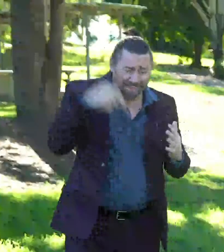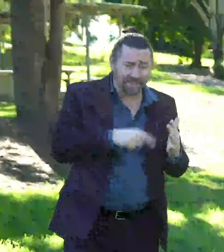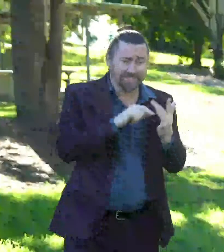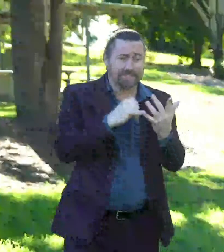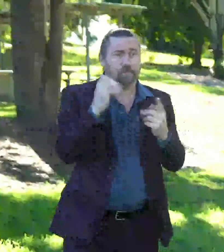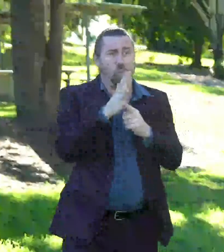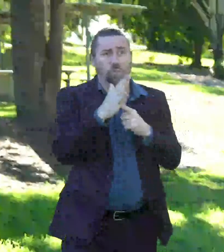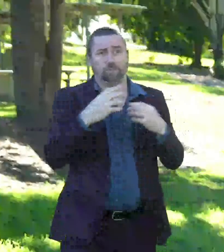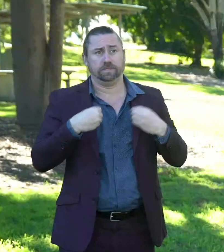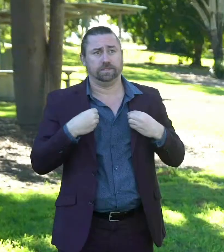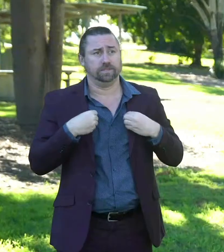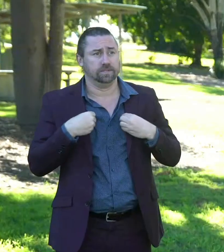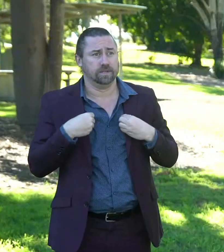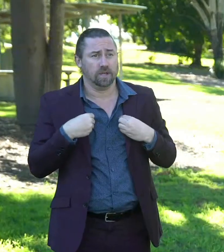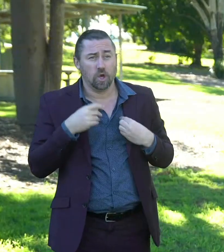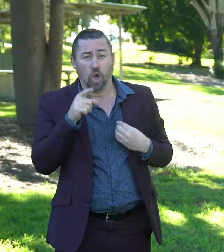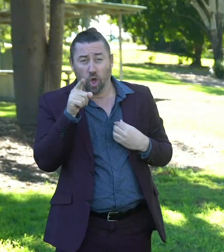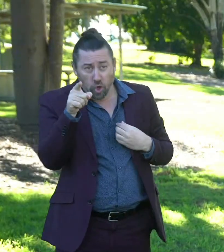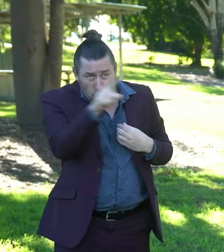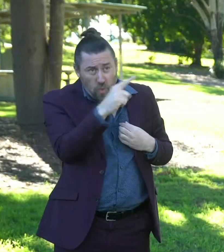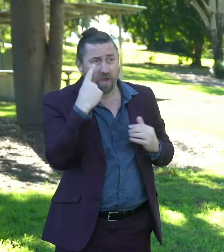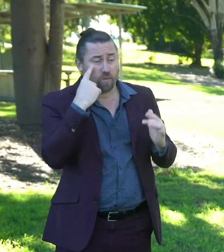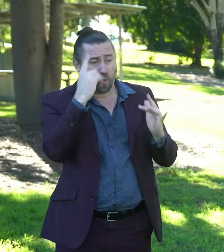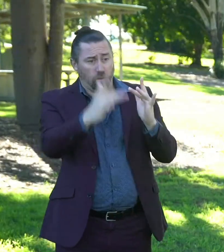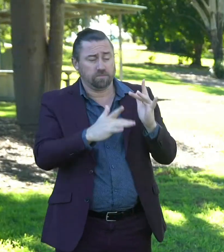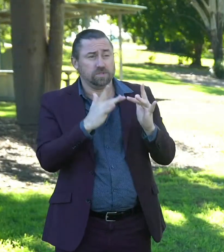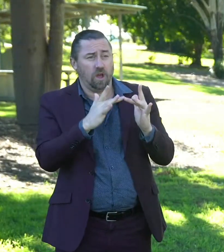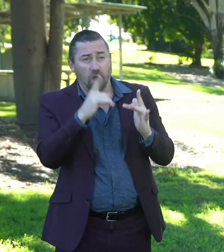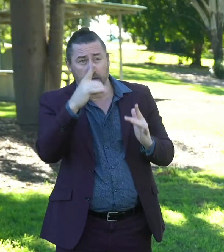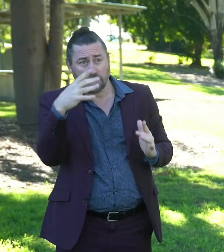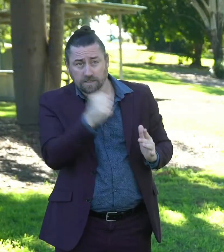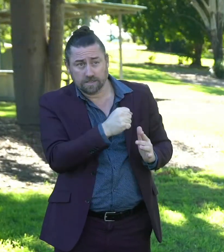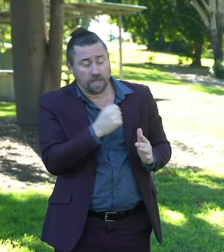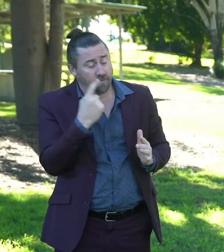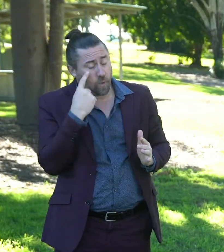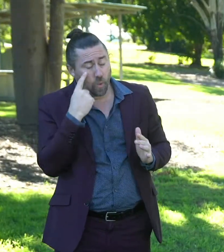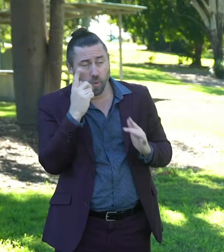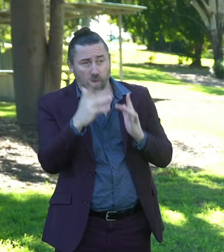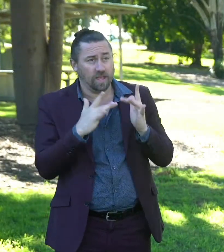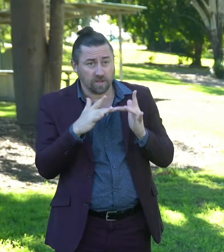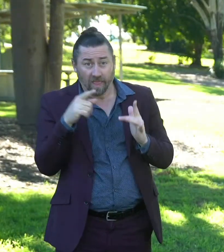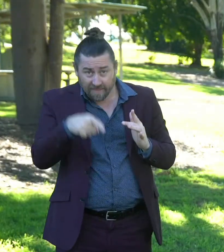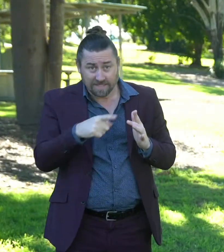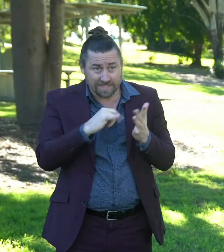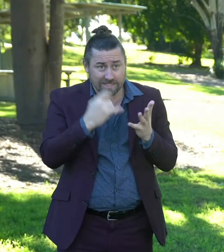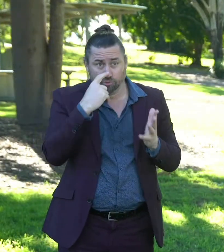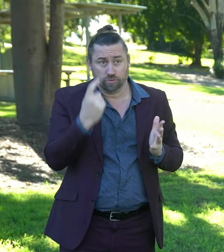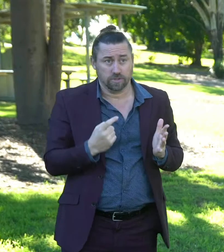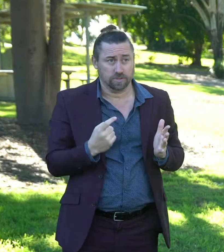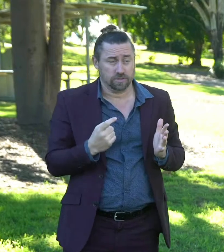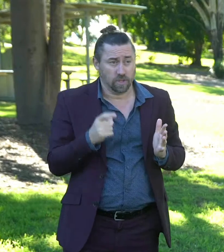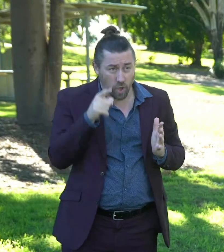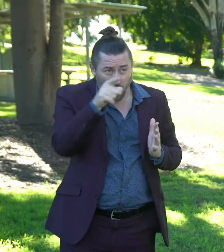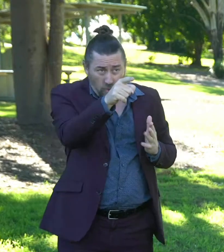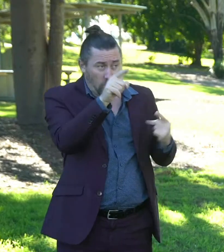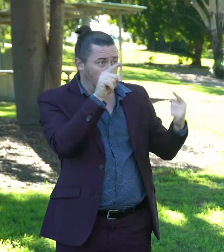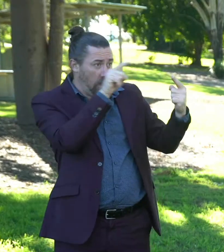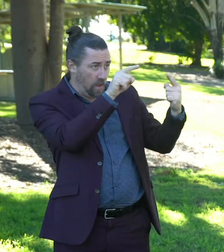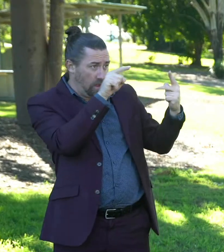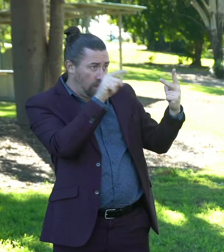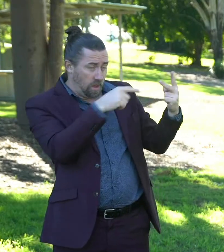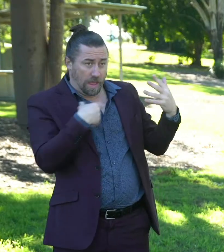important that you check those sites that will be listed by Queensland Health to see if you have been to any of